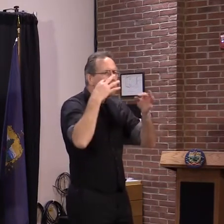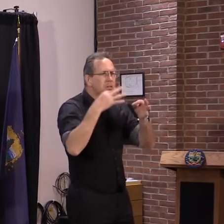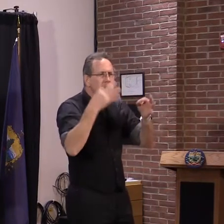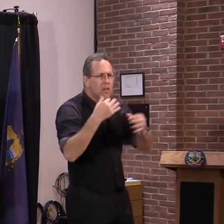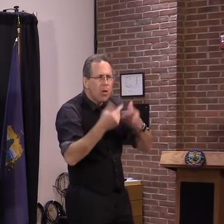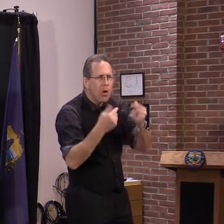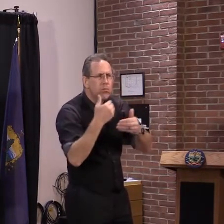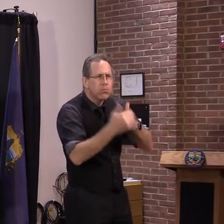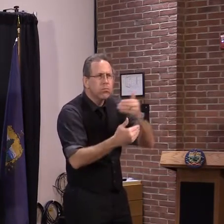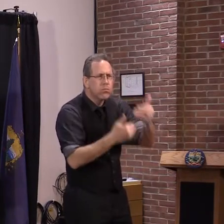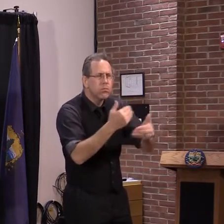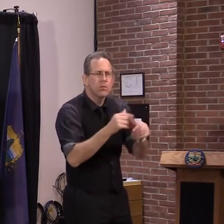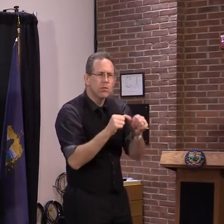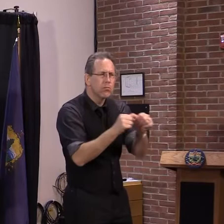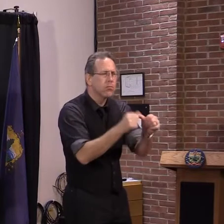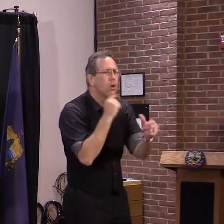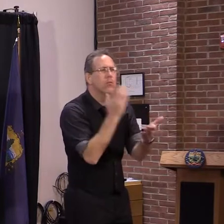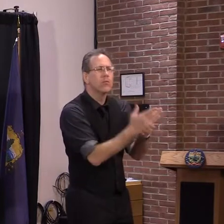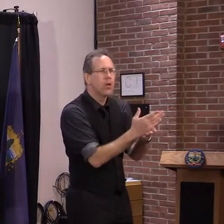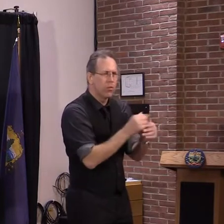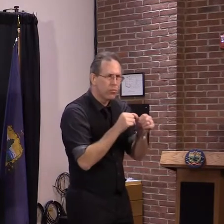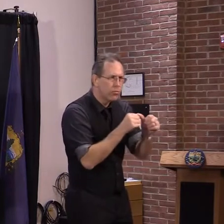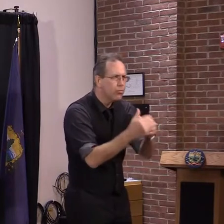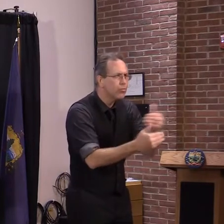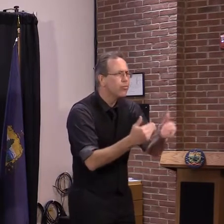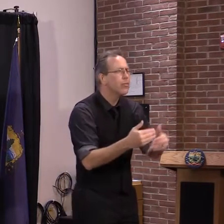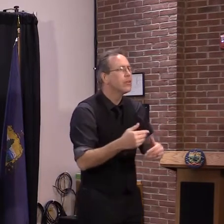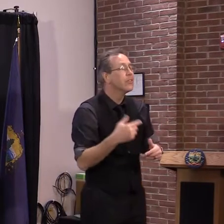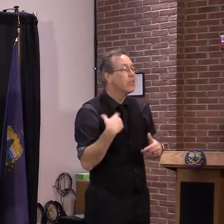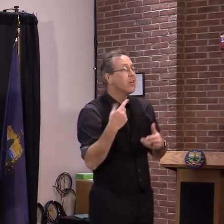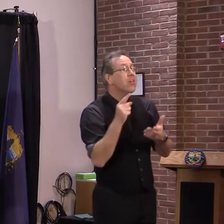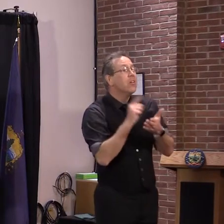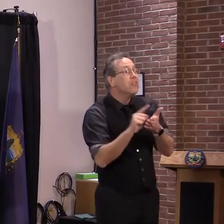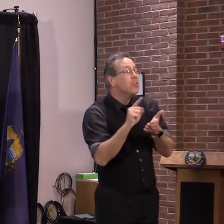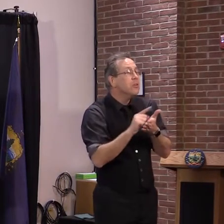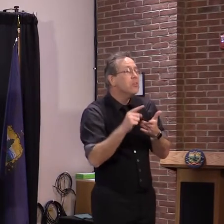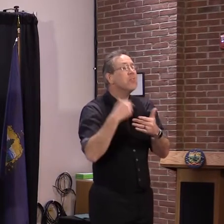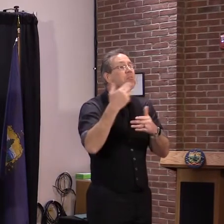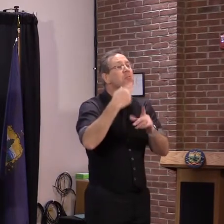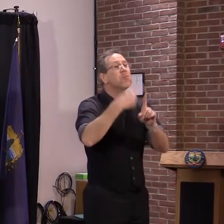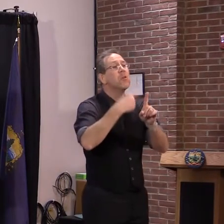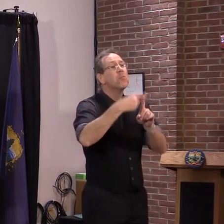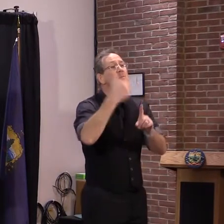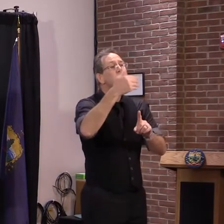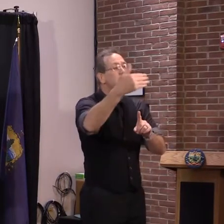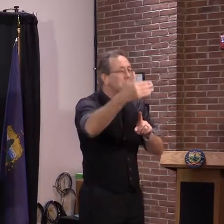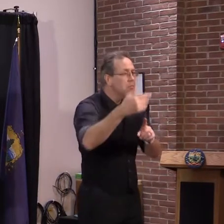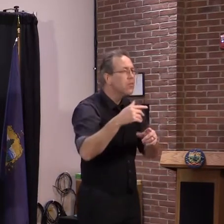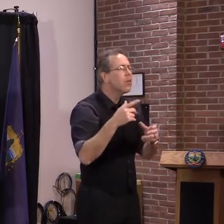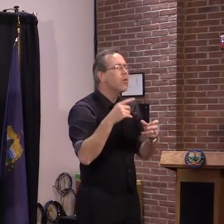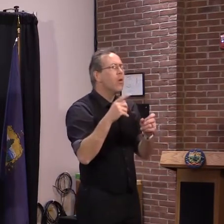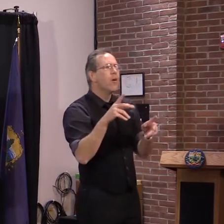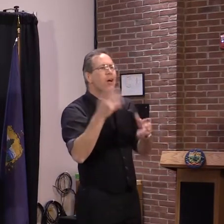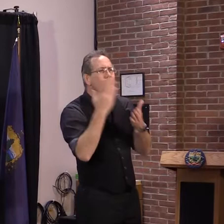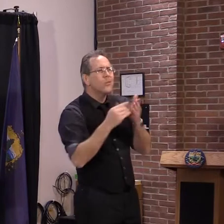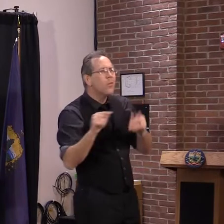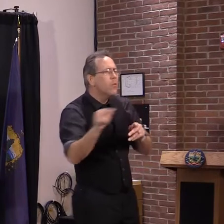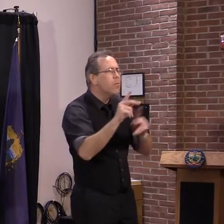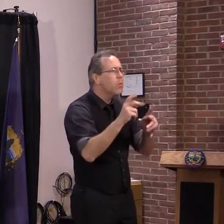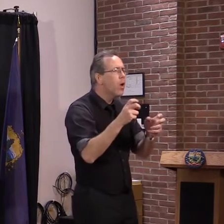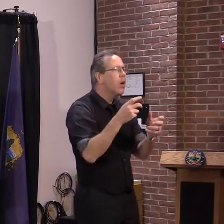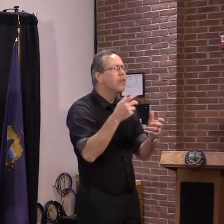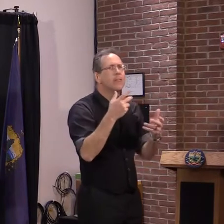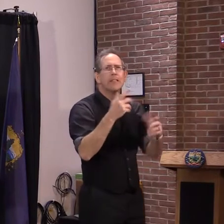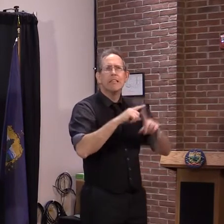plan to move deliberately over the next weeks to months, there will be people who want or need to move at a different